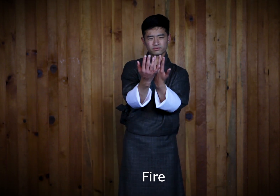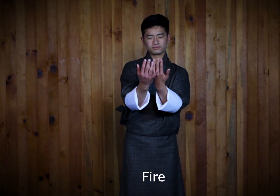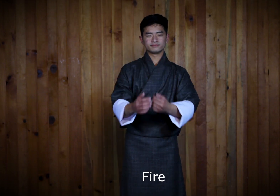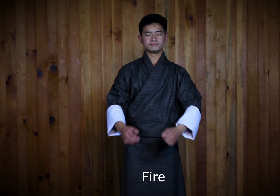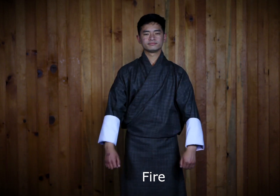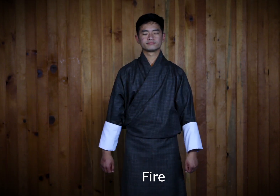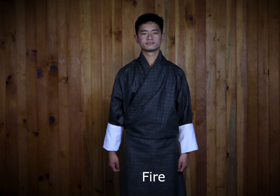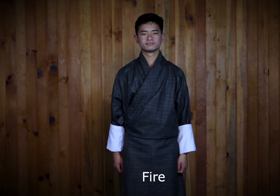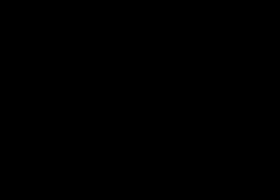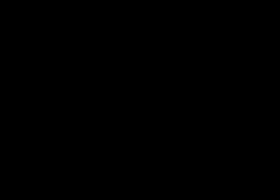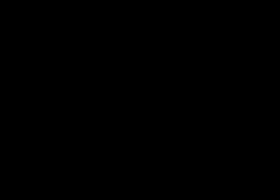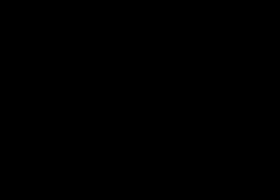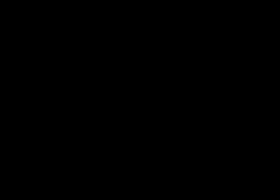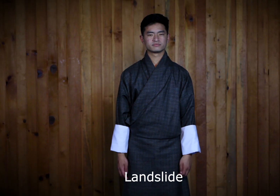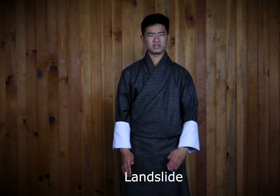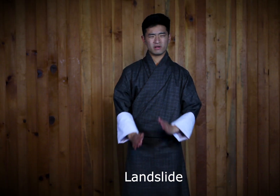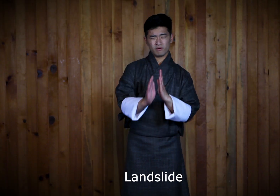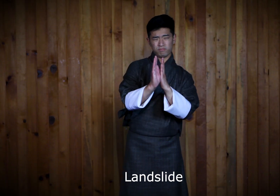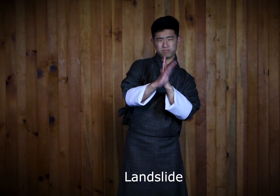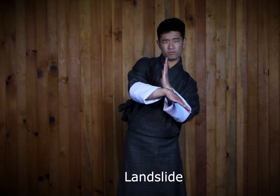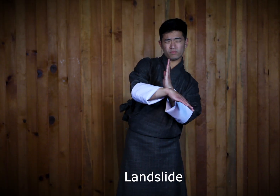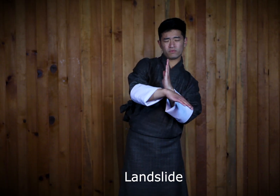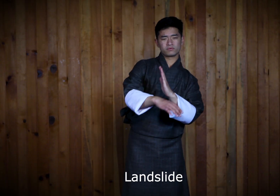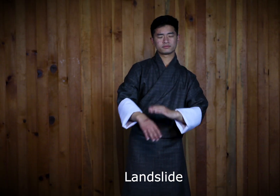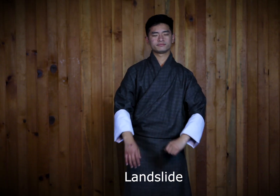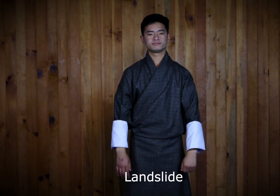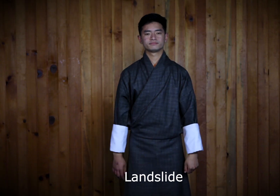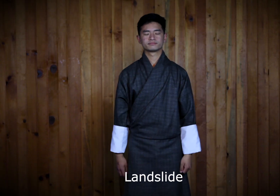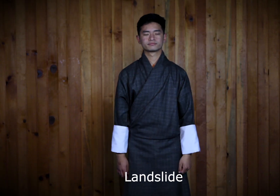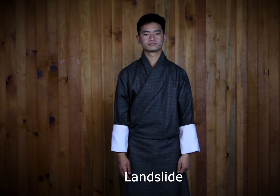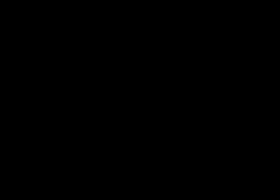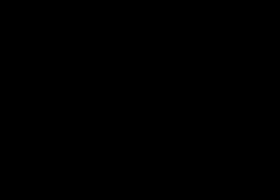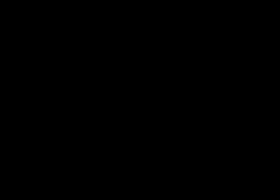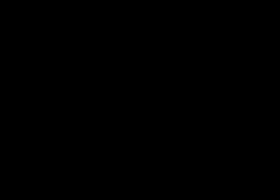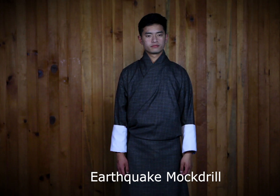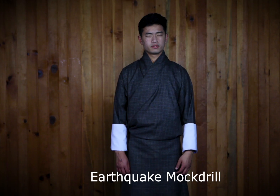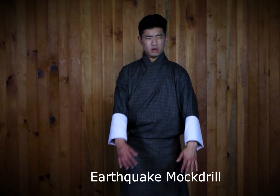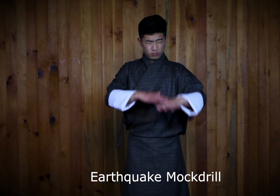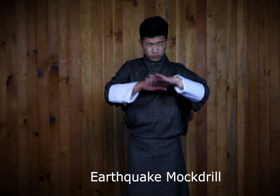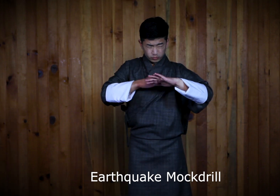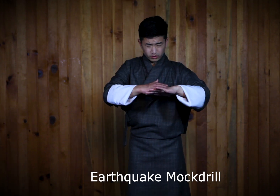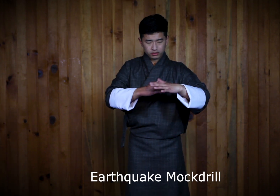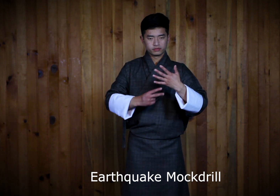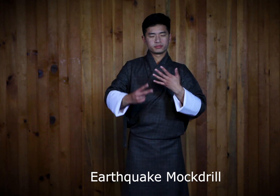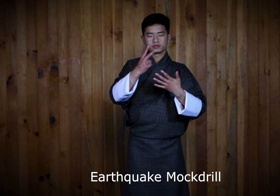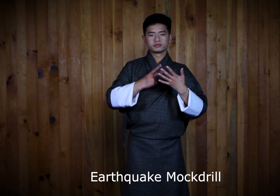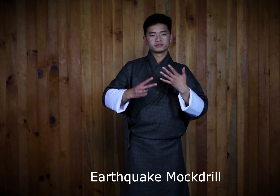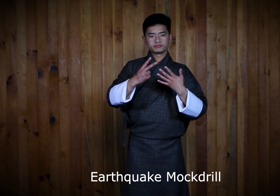fire, landslide, earthquake mock drill.